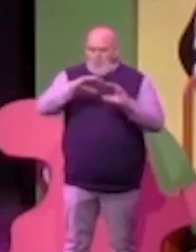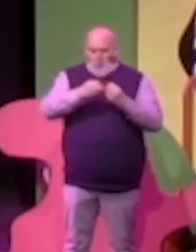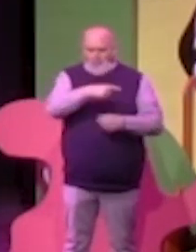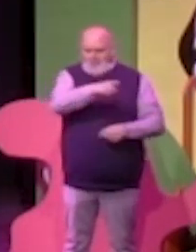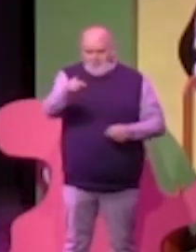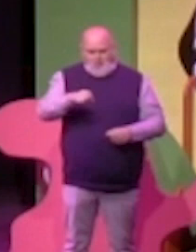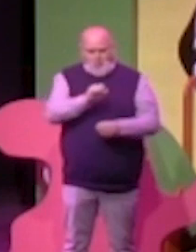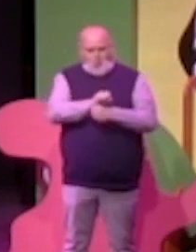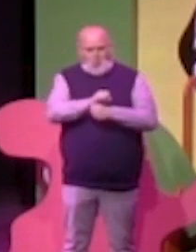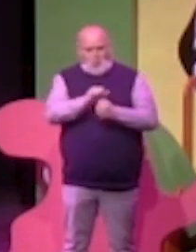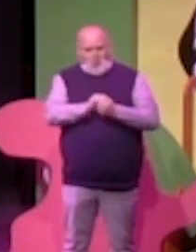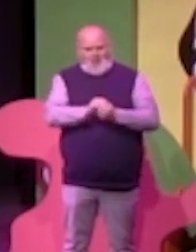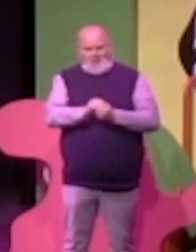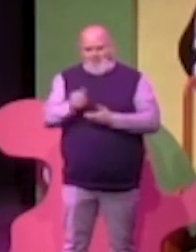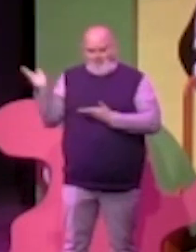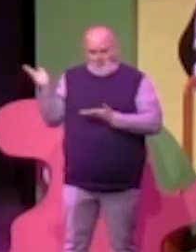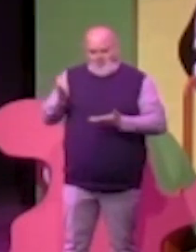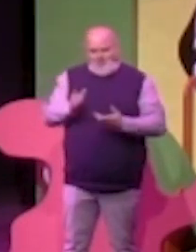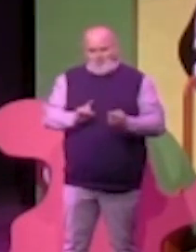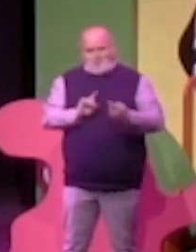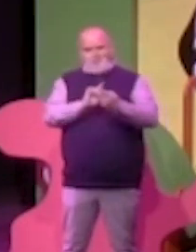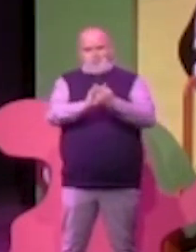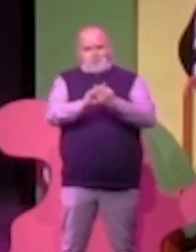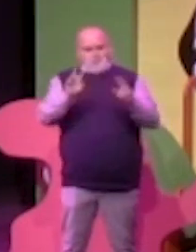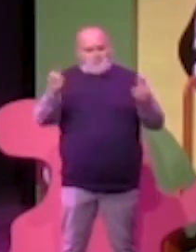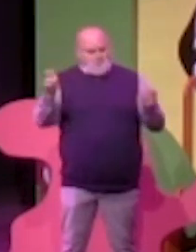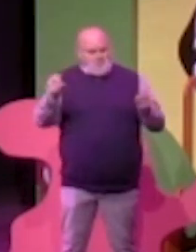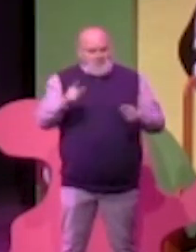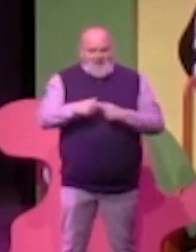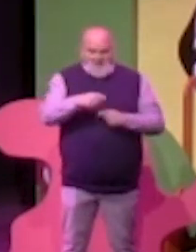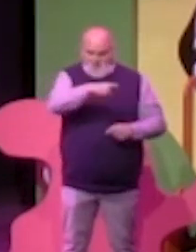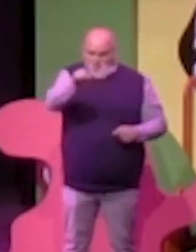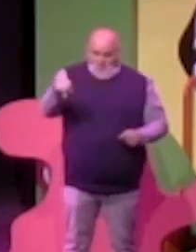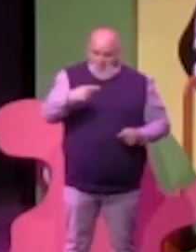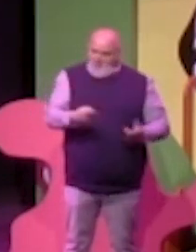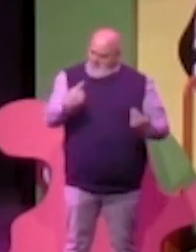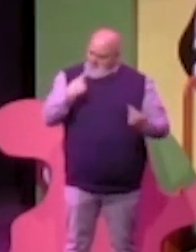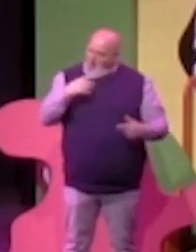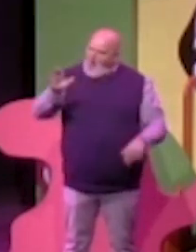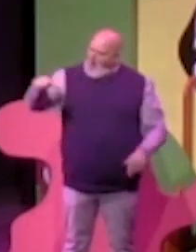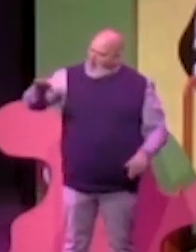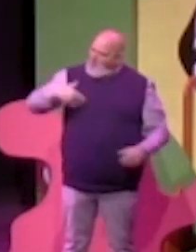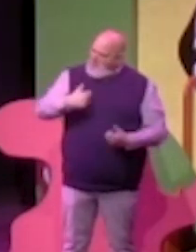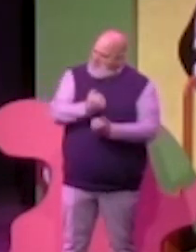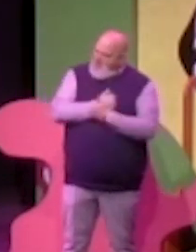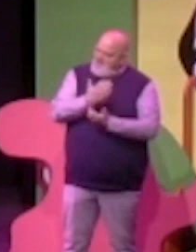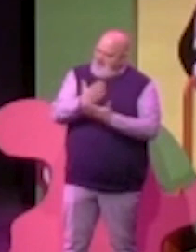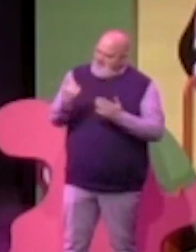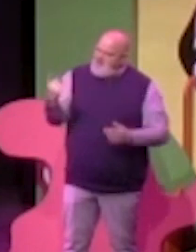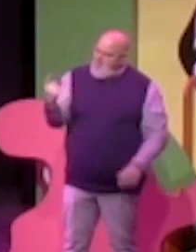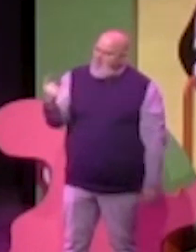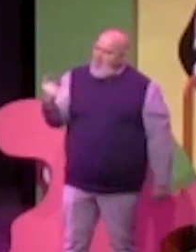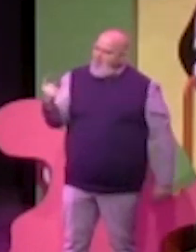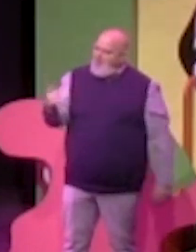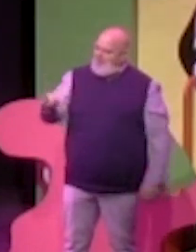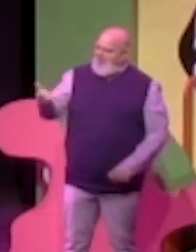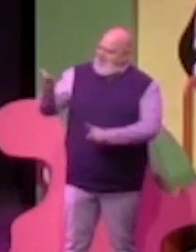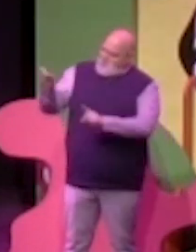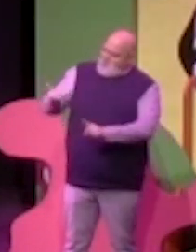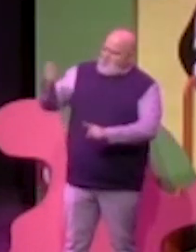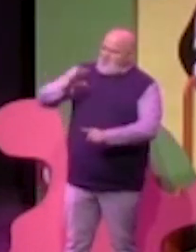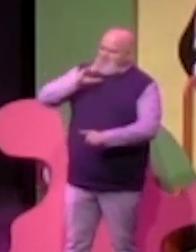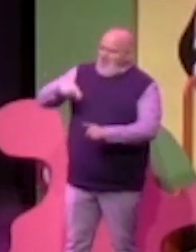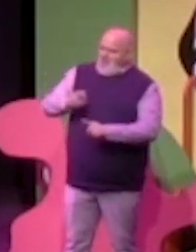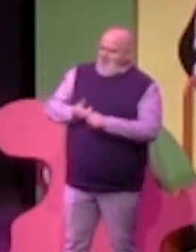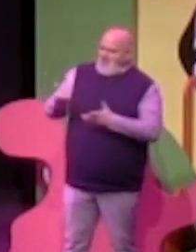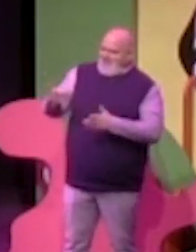work with, and hopefully have you, you know, come in and say, hey, we'd love to have somebody here, you know, talk about this or